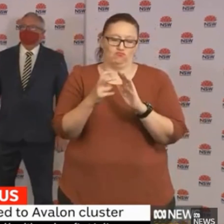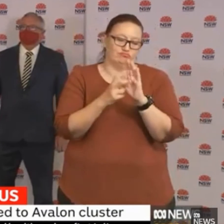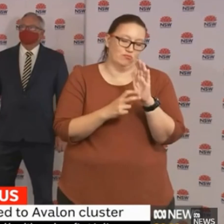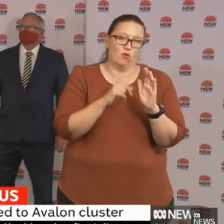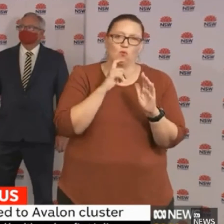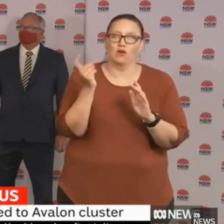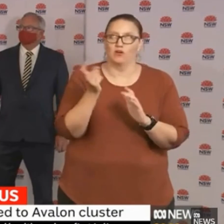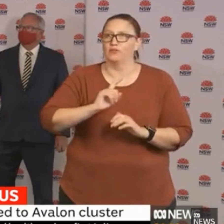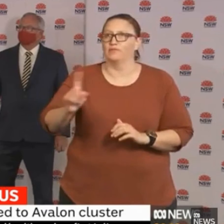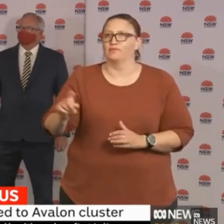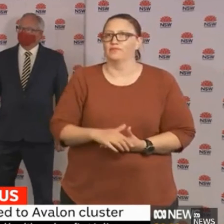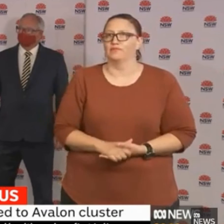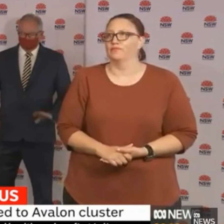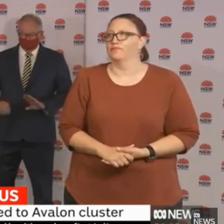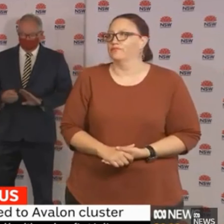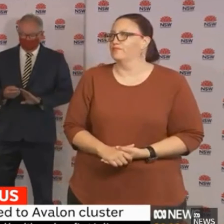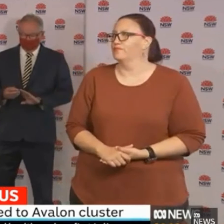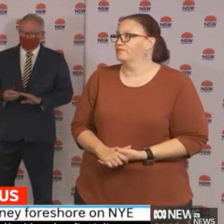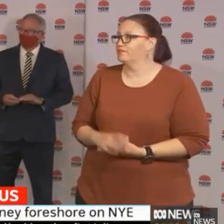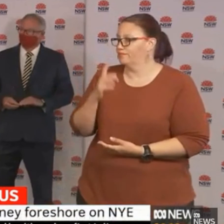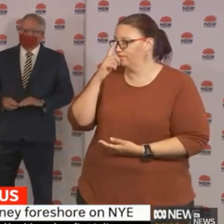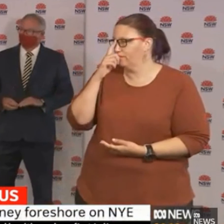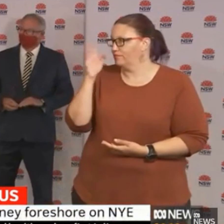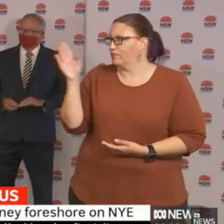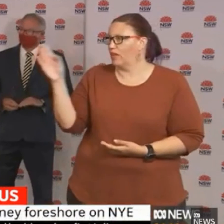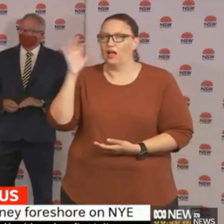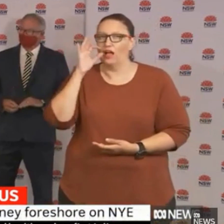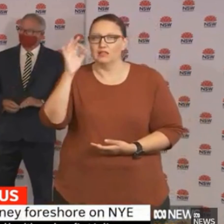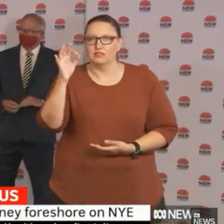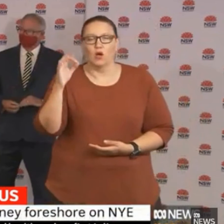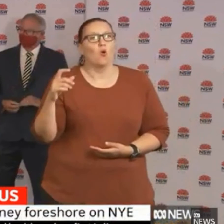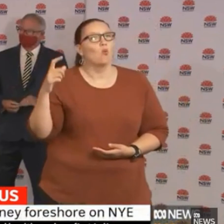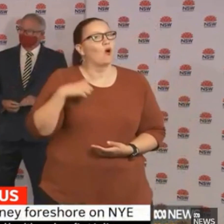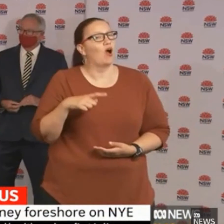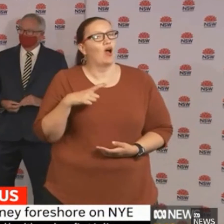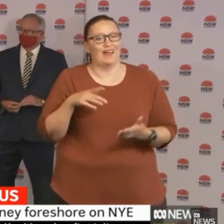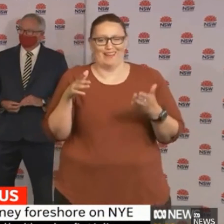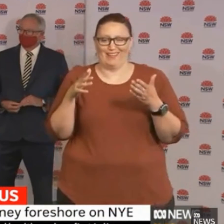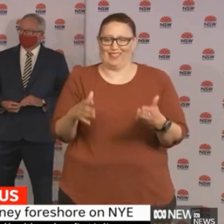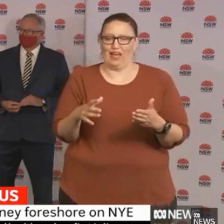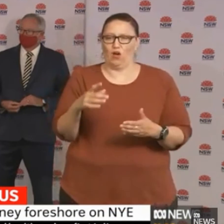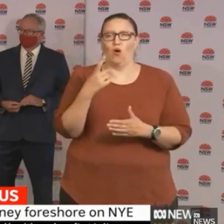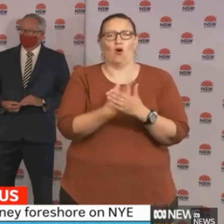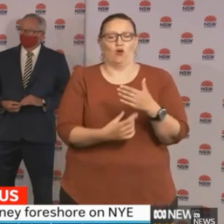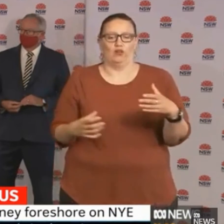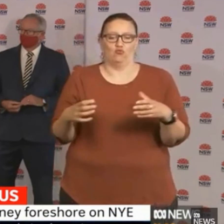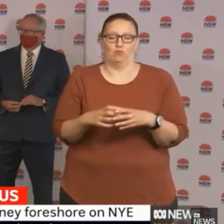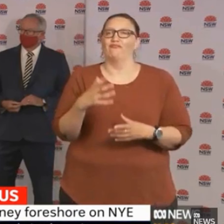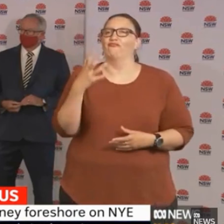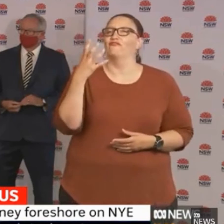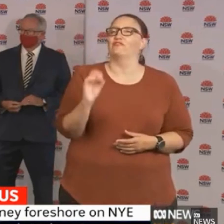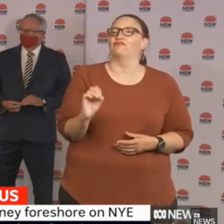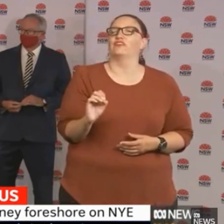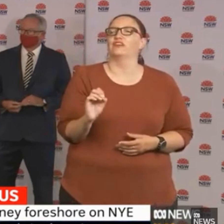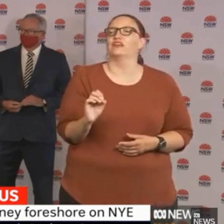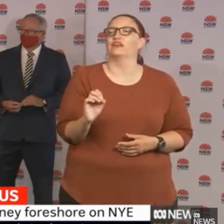who's coming in and out. So why allow groups of 50 gathering outside, obviously not at those ticketed events but elsewhere? That seems quite risky and sort